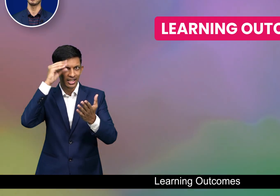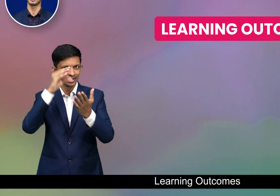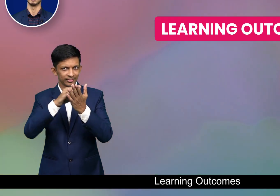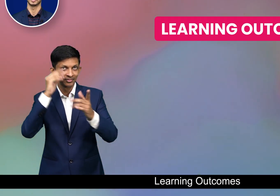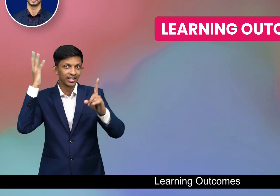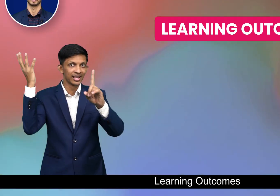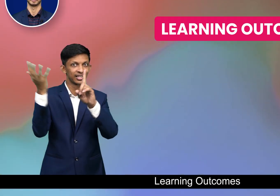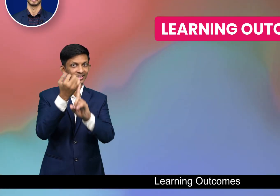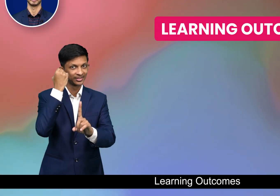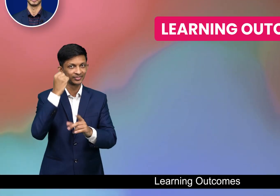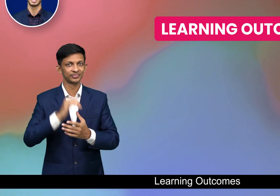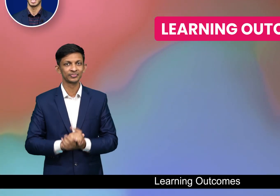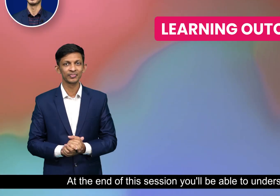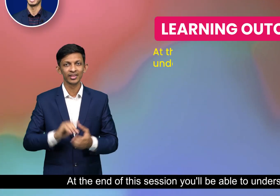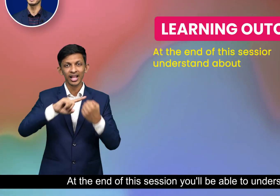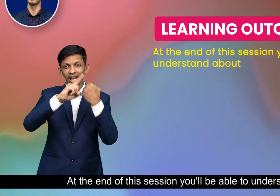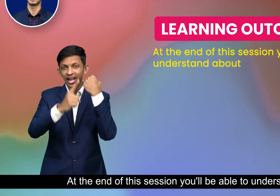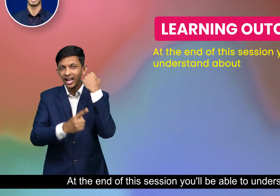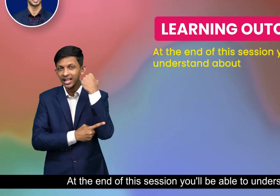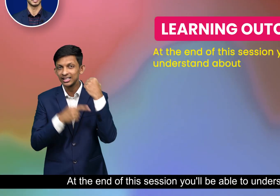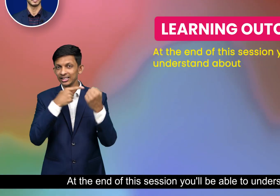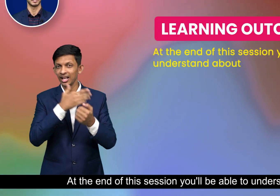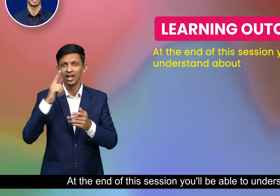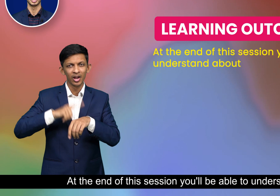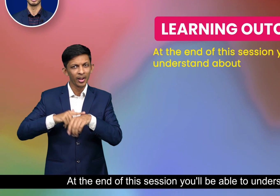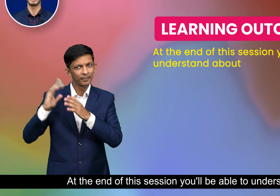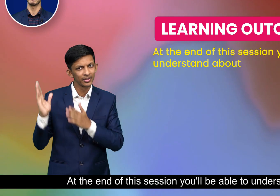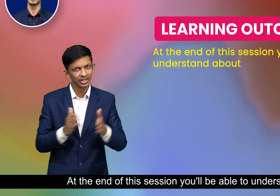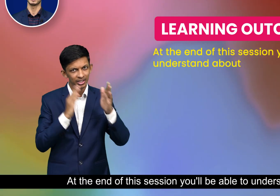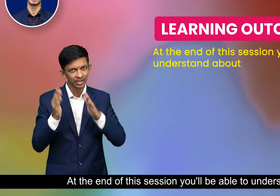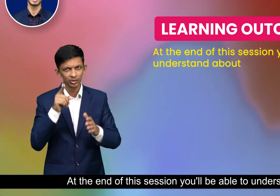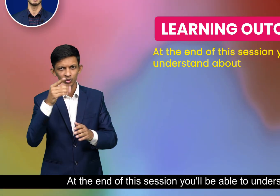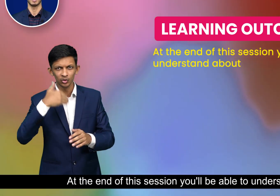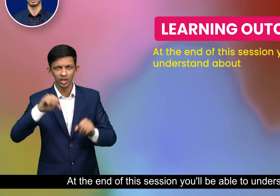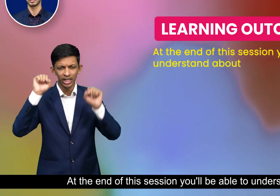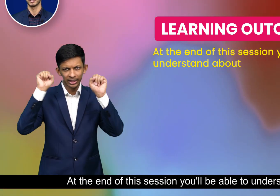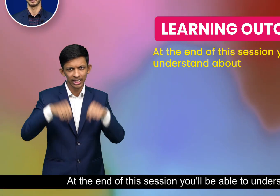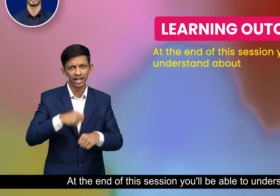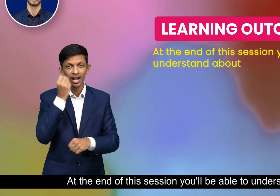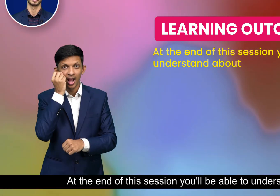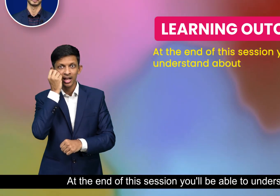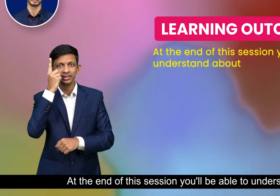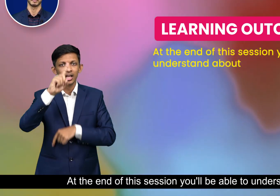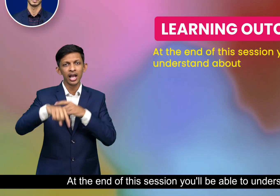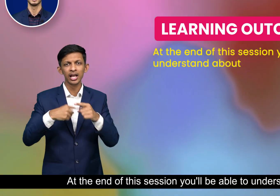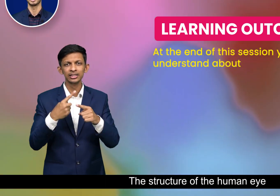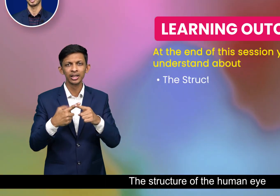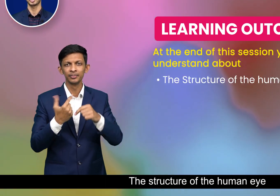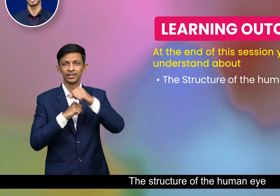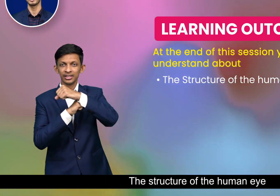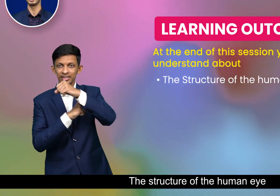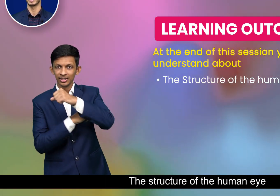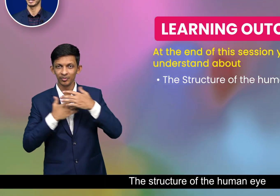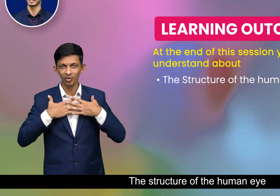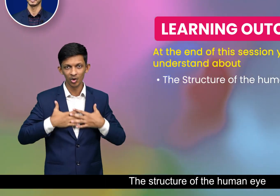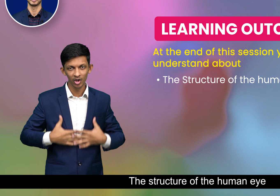Learning outcomes. At the end of this session, you will be able to understand about the structure